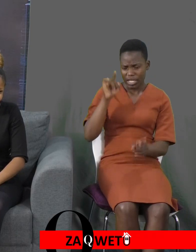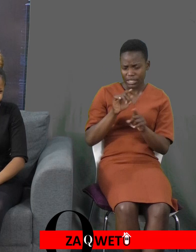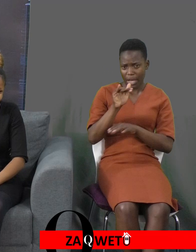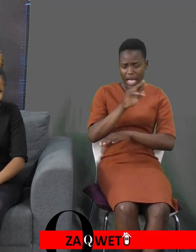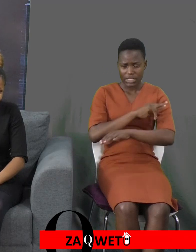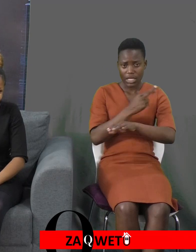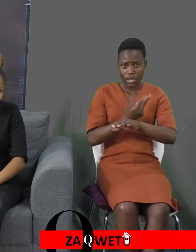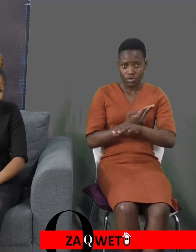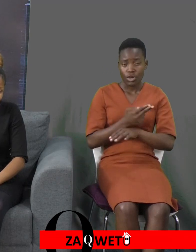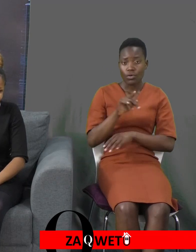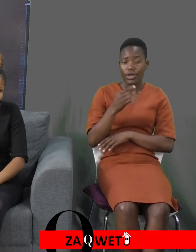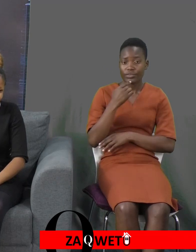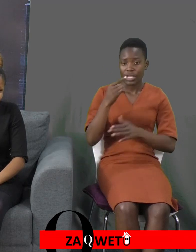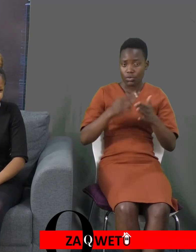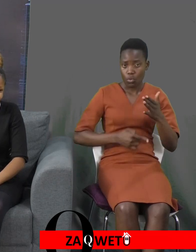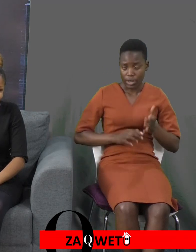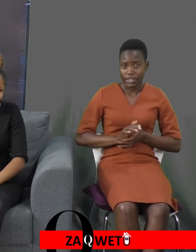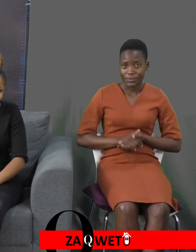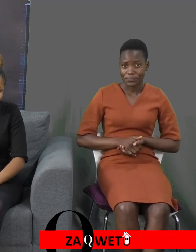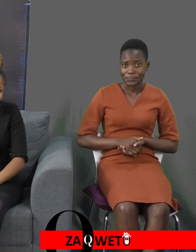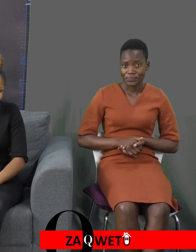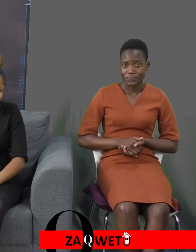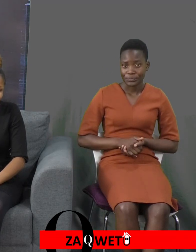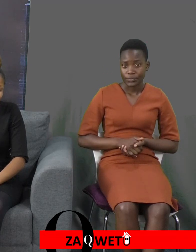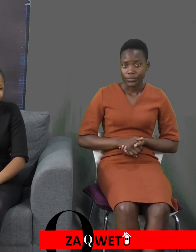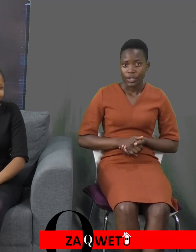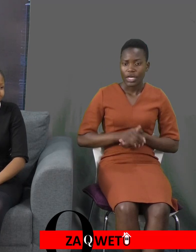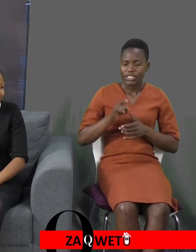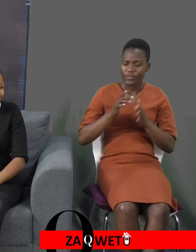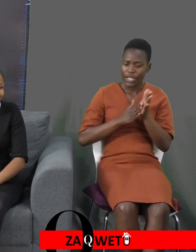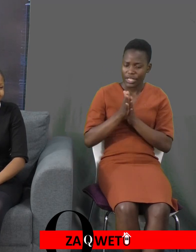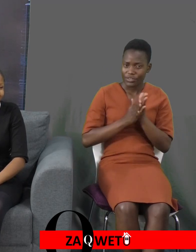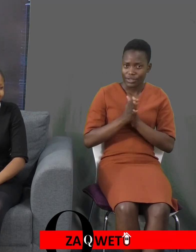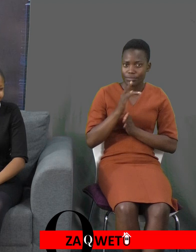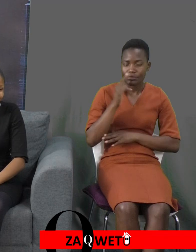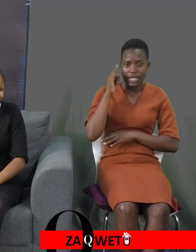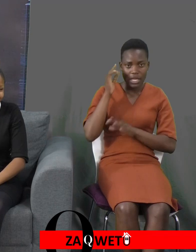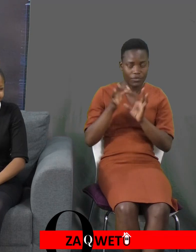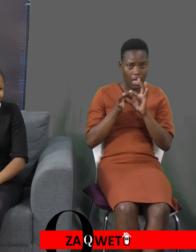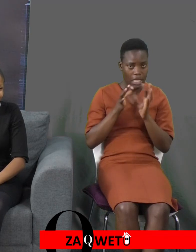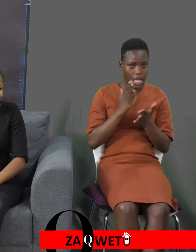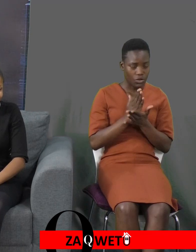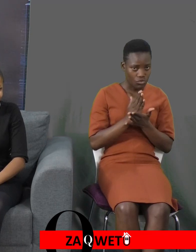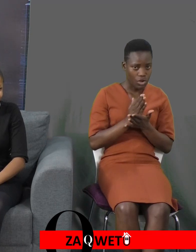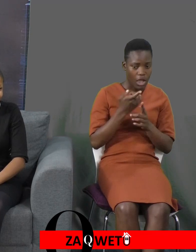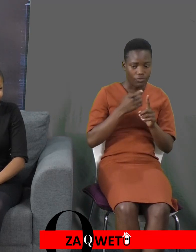this question. She has said that you were interested in the deaf culture from